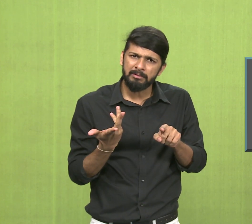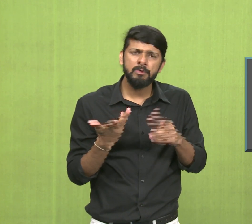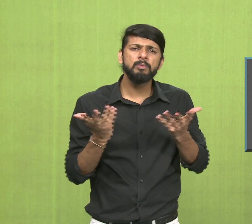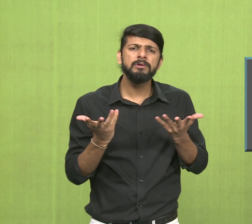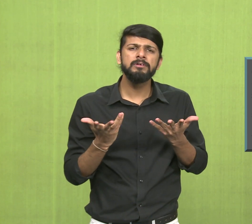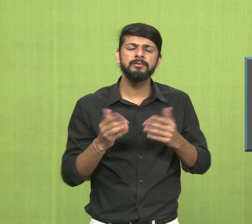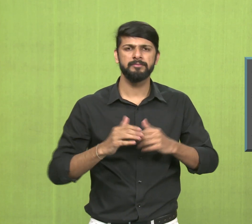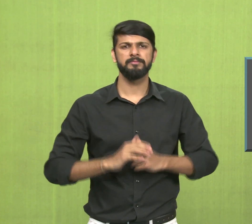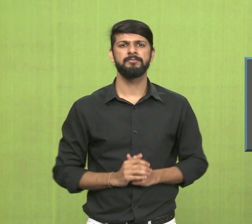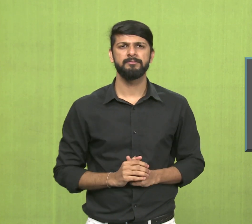creation of images easy?